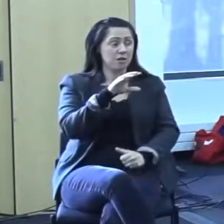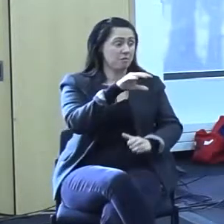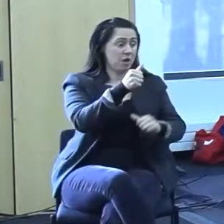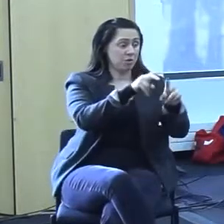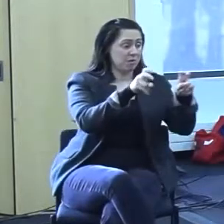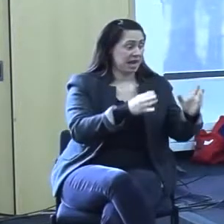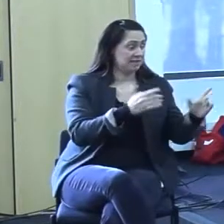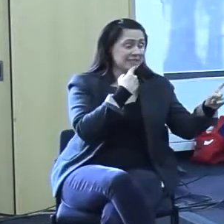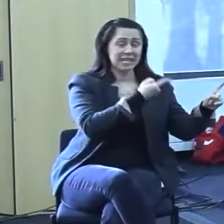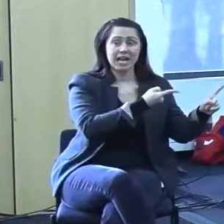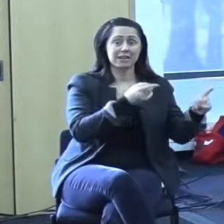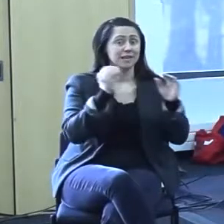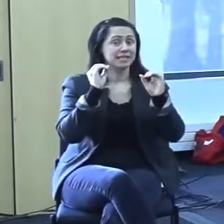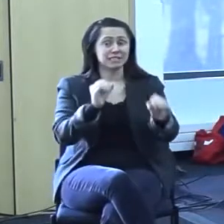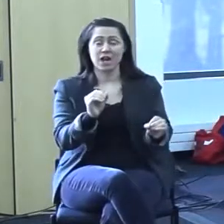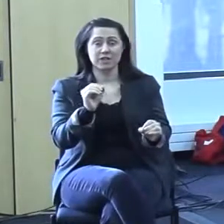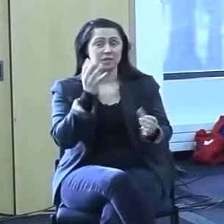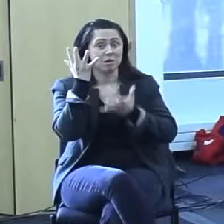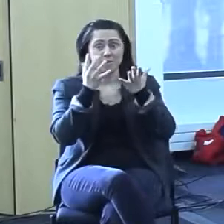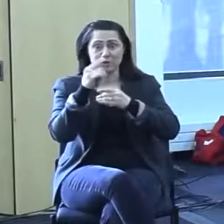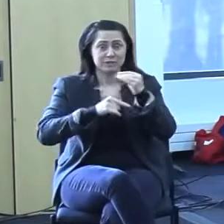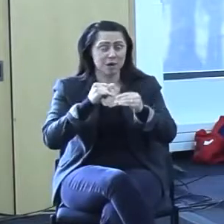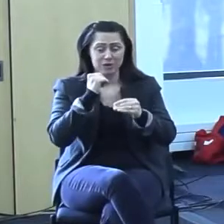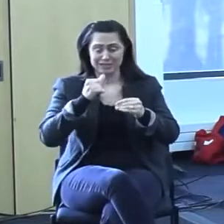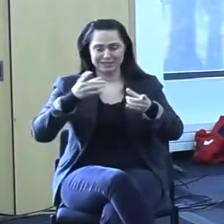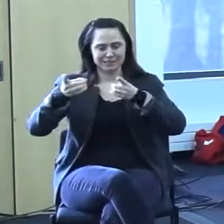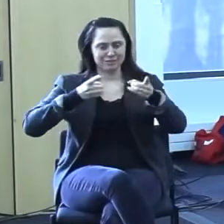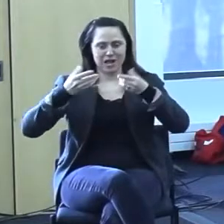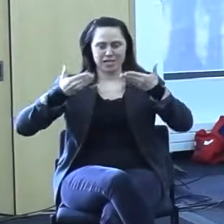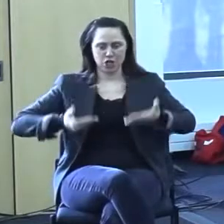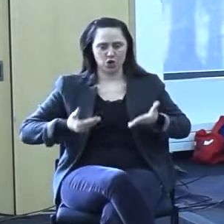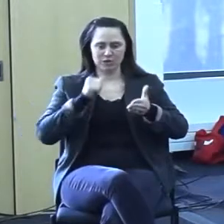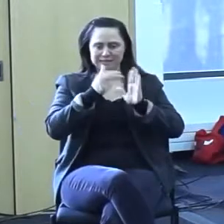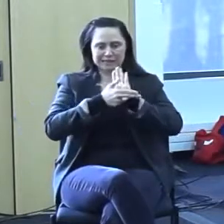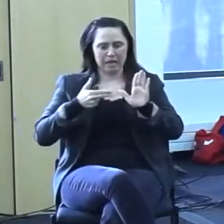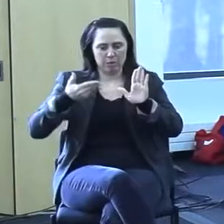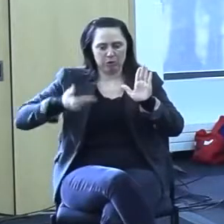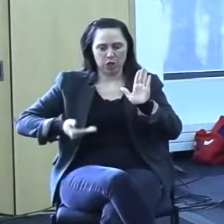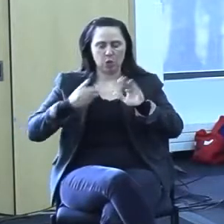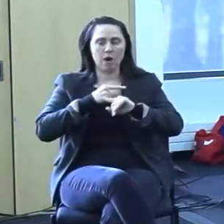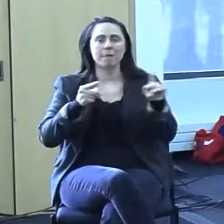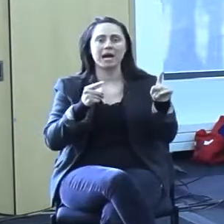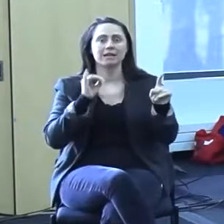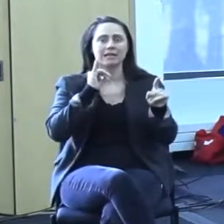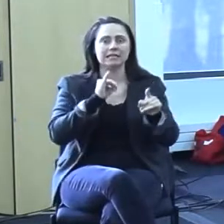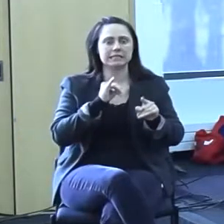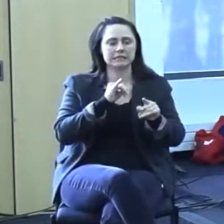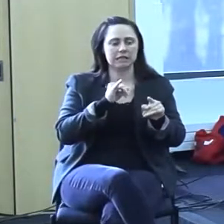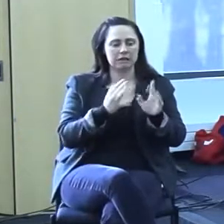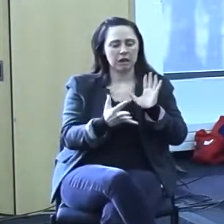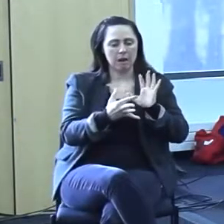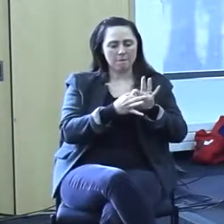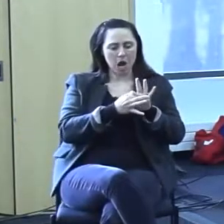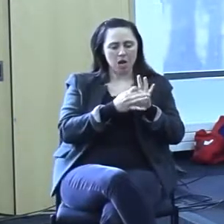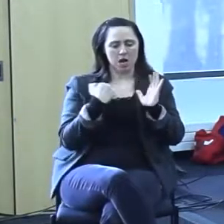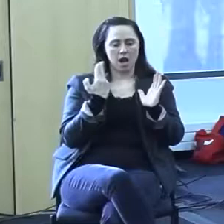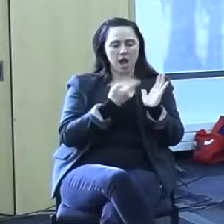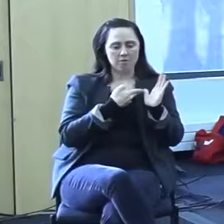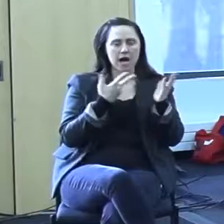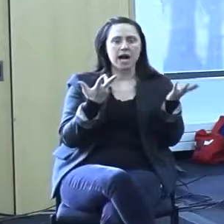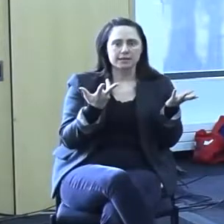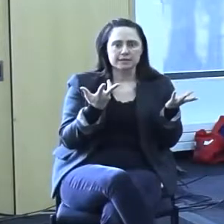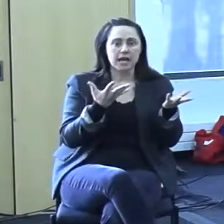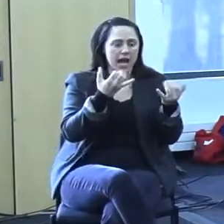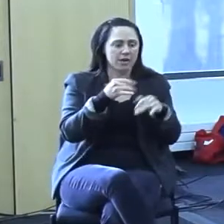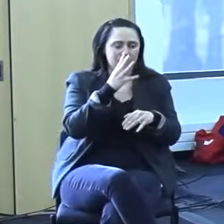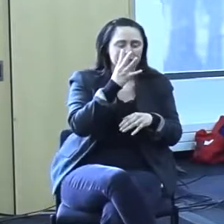said, it's nothing to be ashamed of and it doesn't define us, but it is a part of us. So I didn't